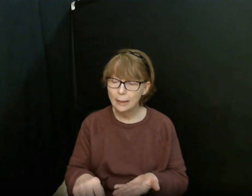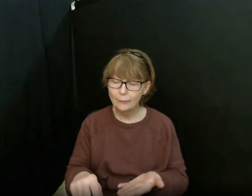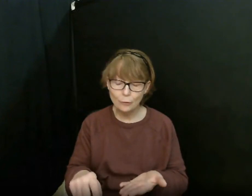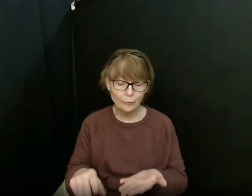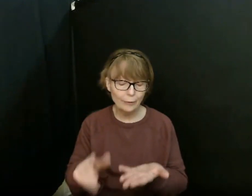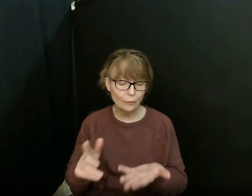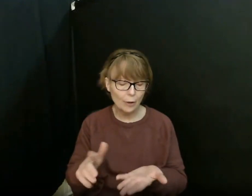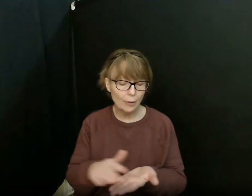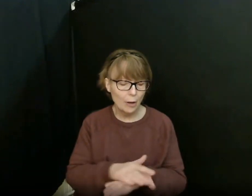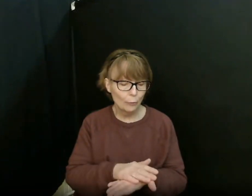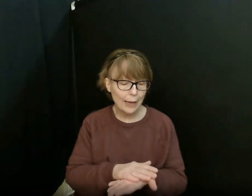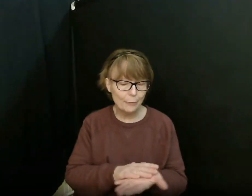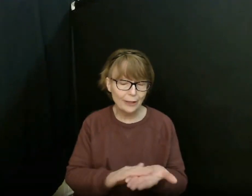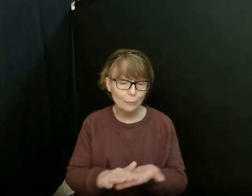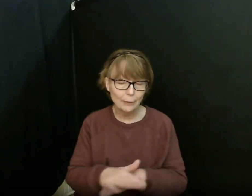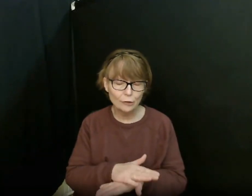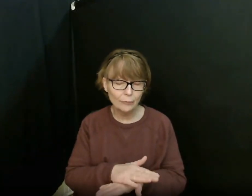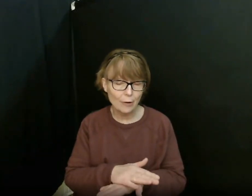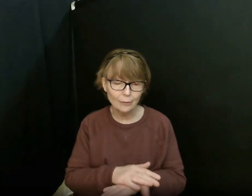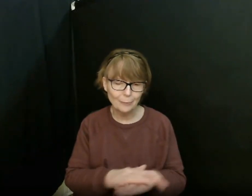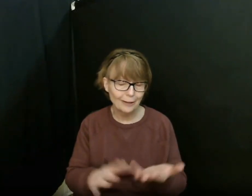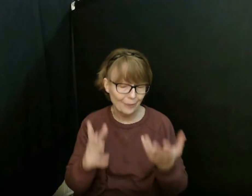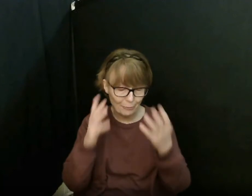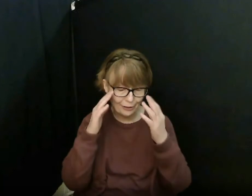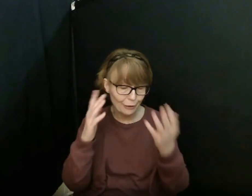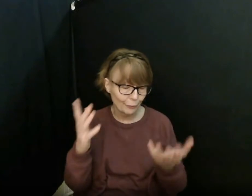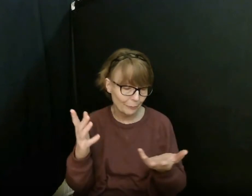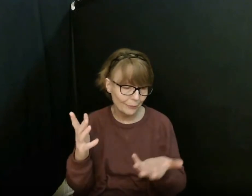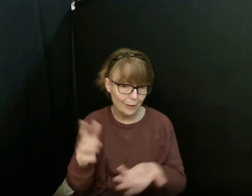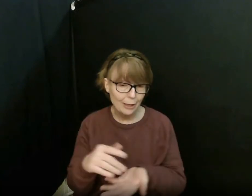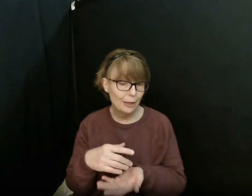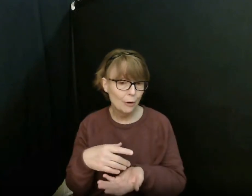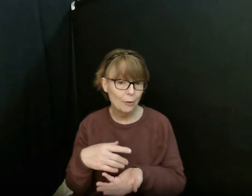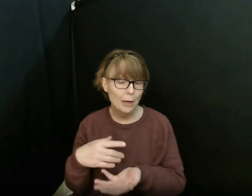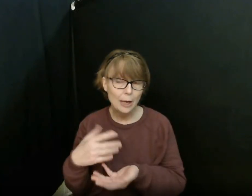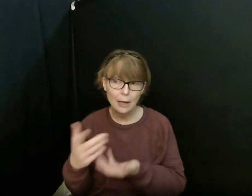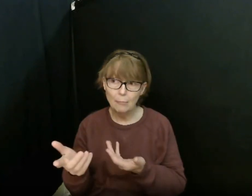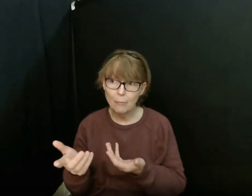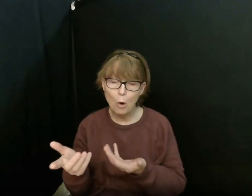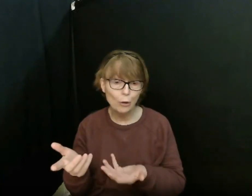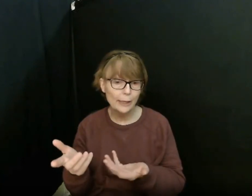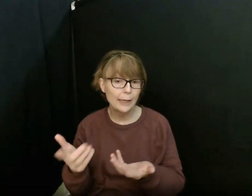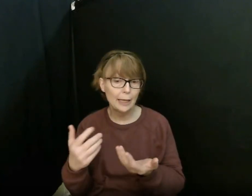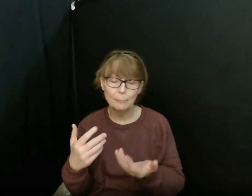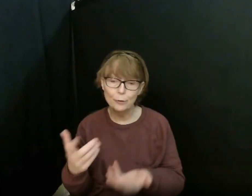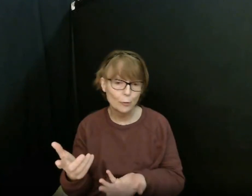It's interesting. I'm thinking religious songs because I'm thinking of Christmas. You know, Mhm, holy and